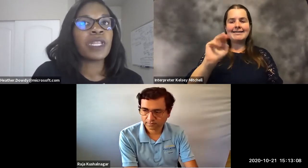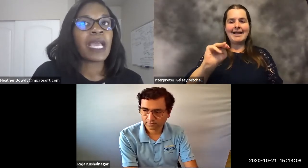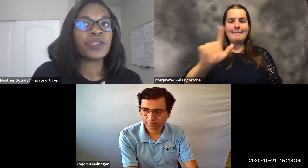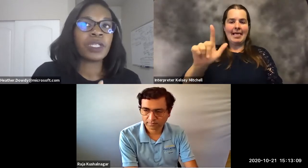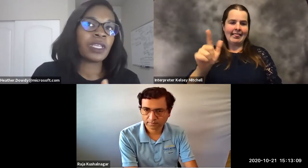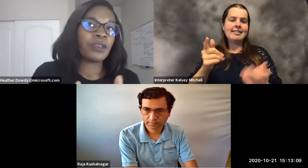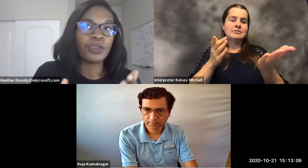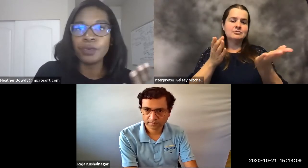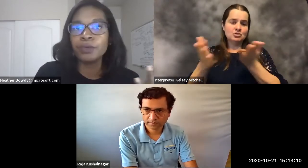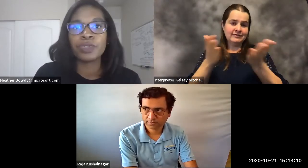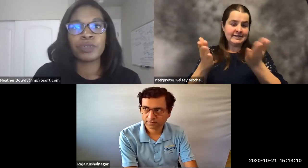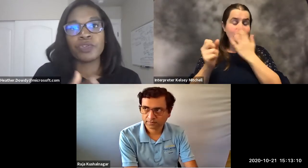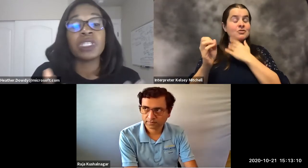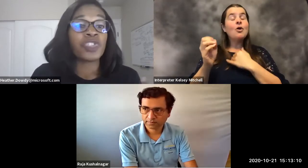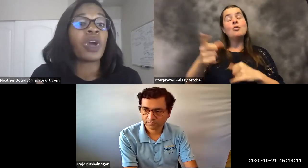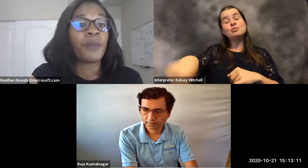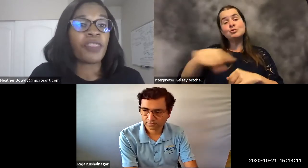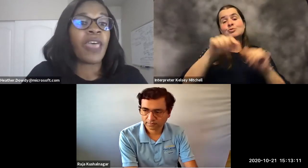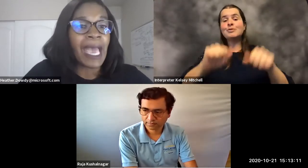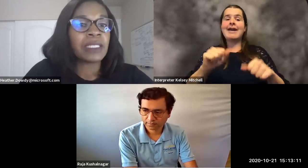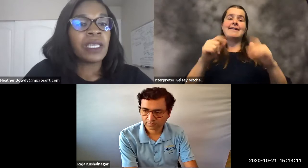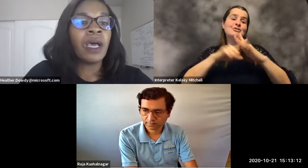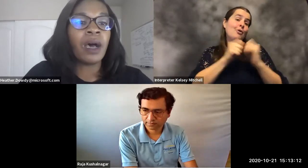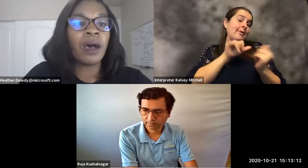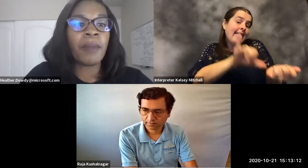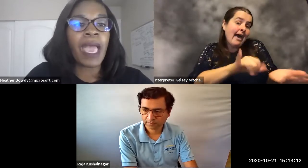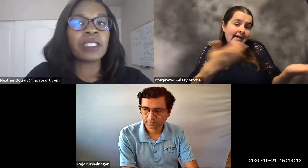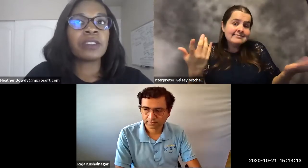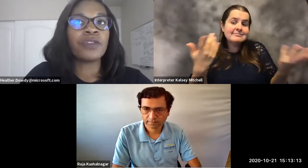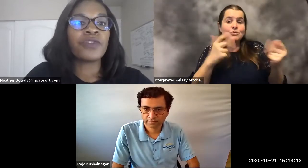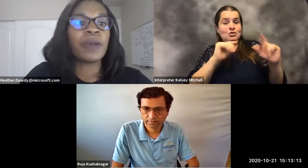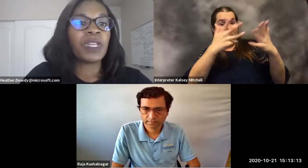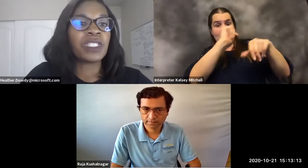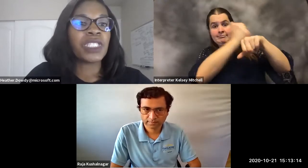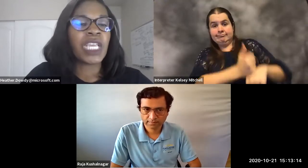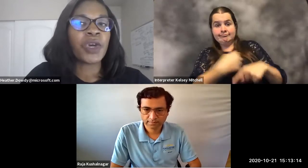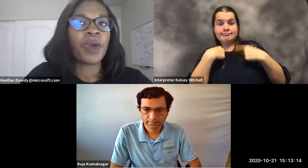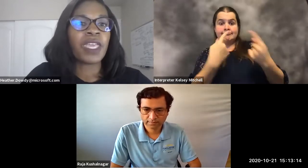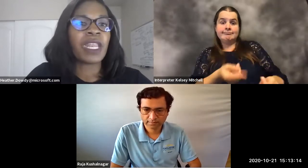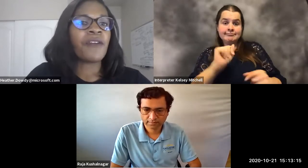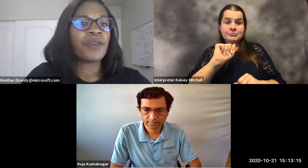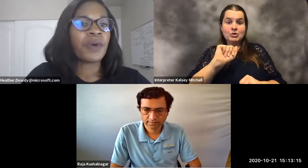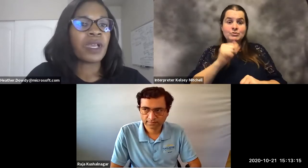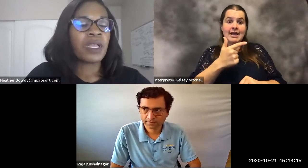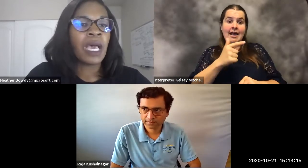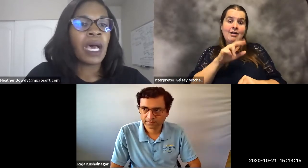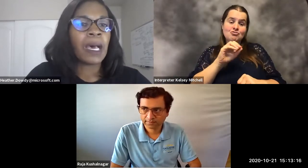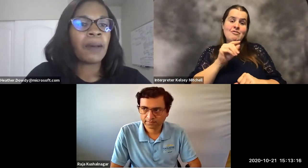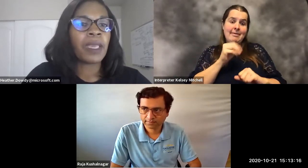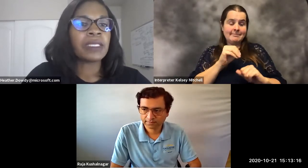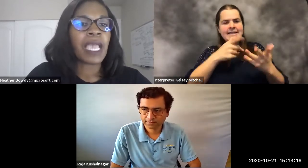So you can actually you can start with that as something to tinker with, and